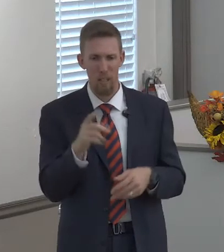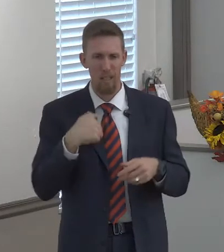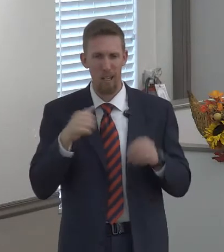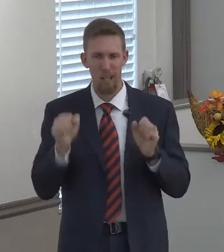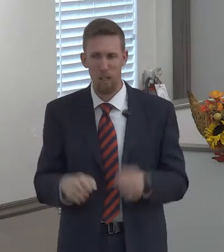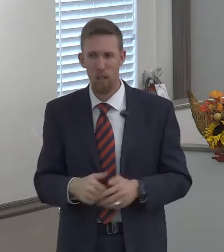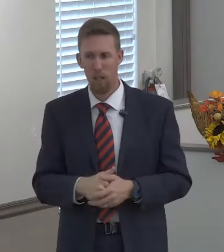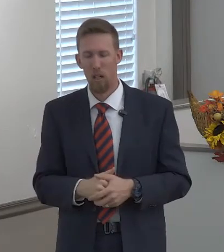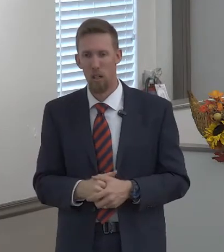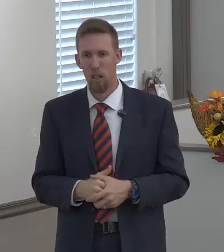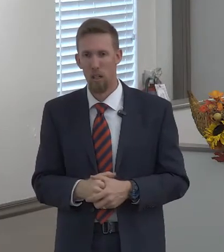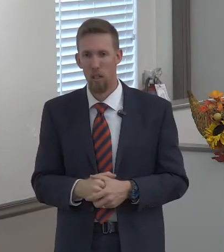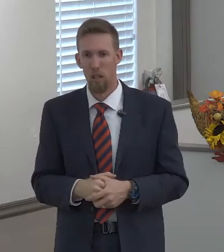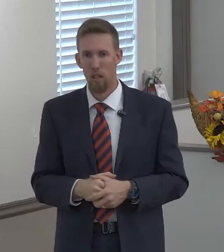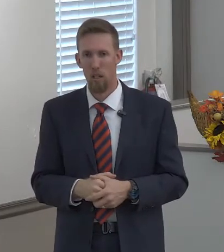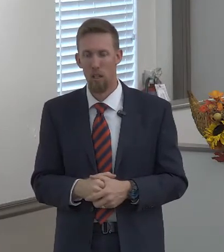God.